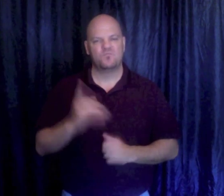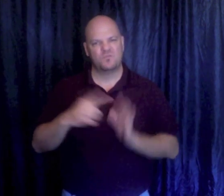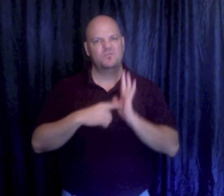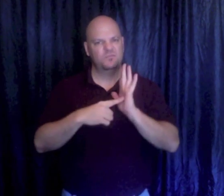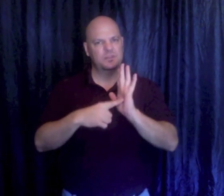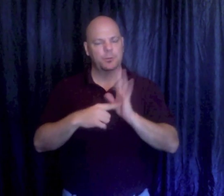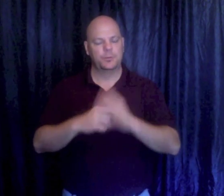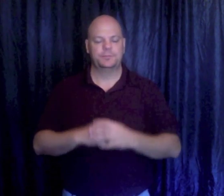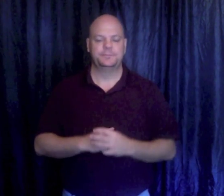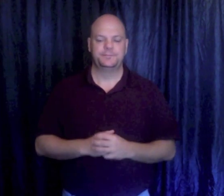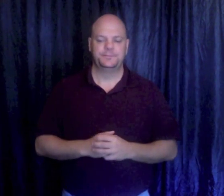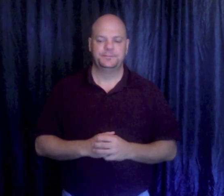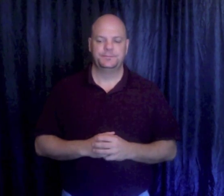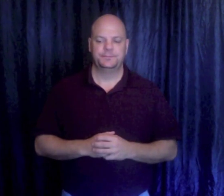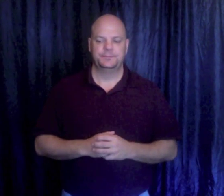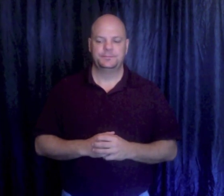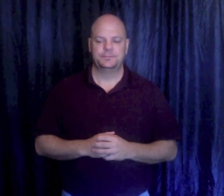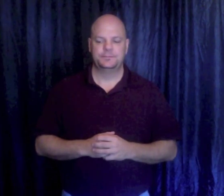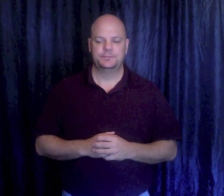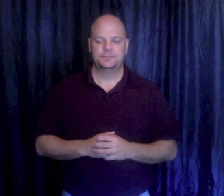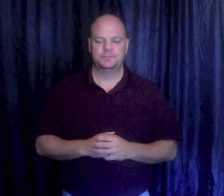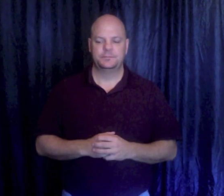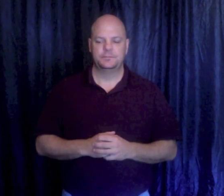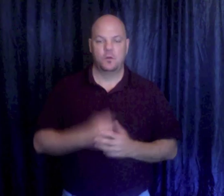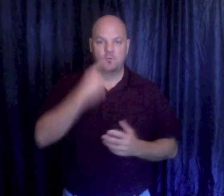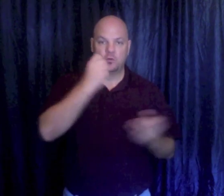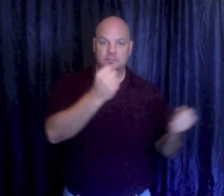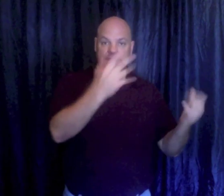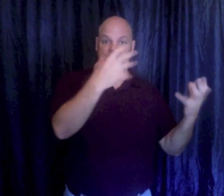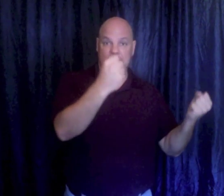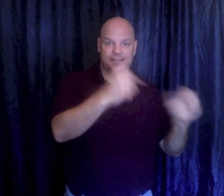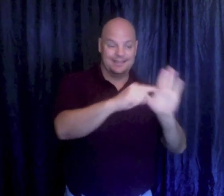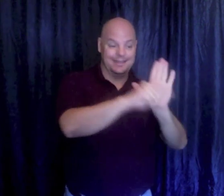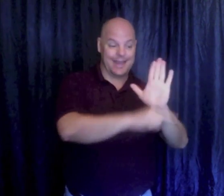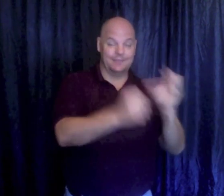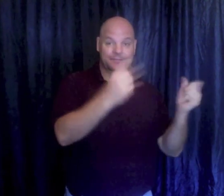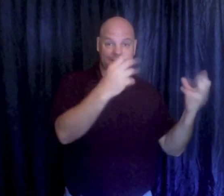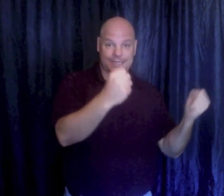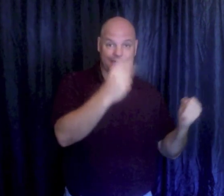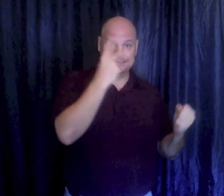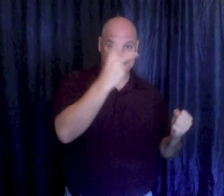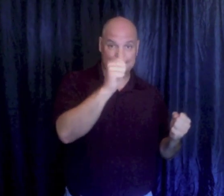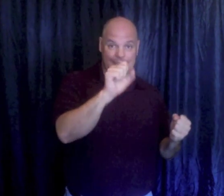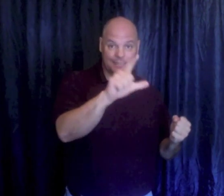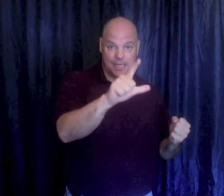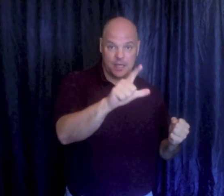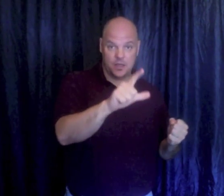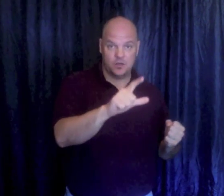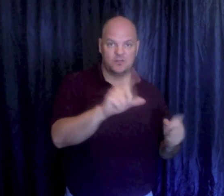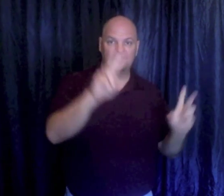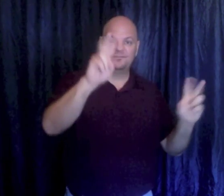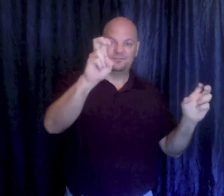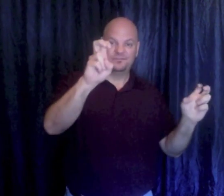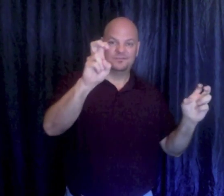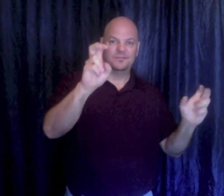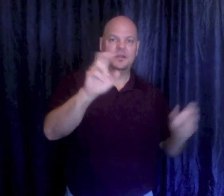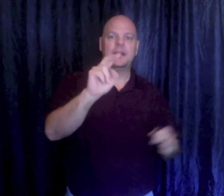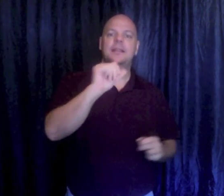the ASL, some of the negative signs I've seen are the not my business sign. You know, the one where you're flicking your middle finger off your